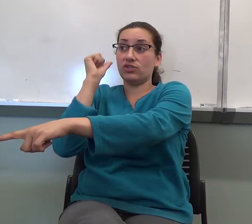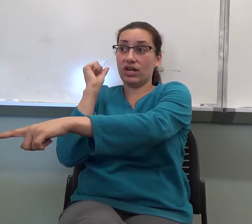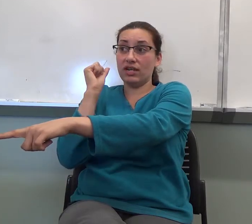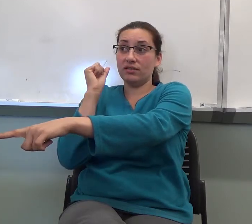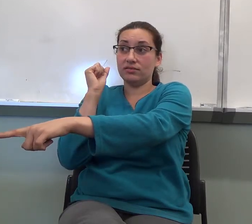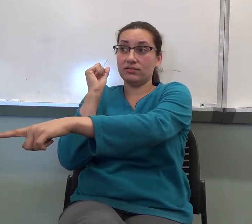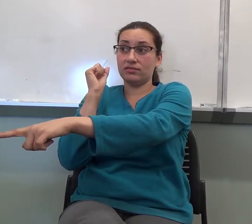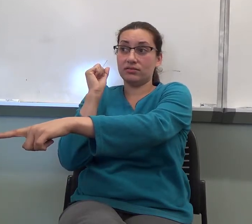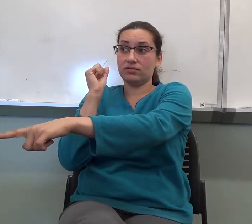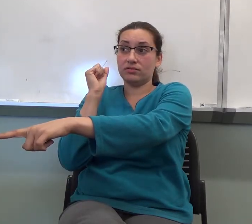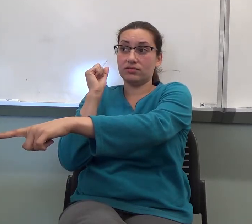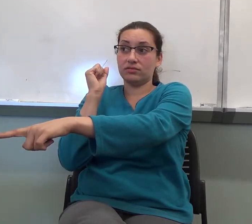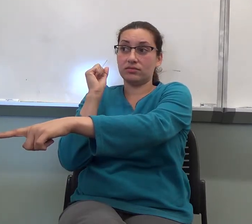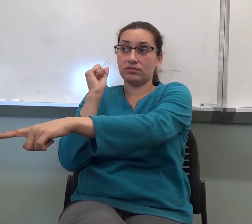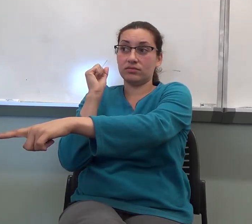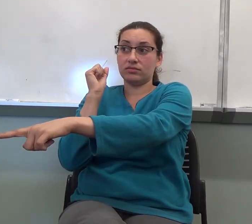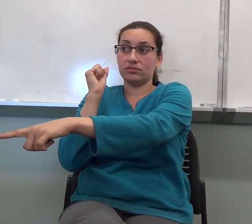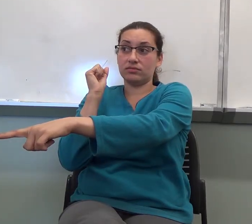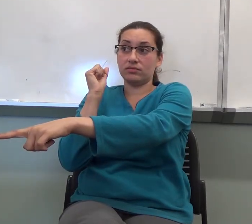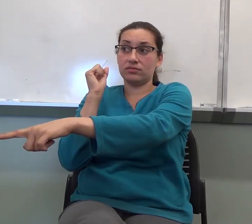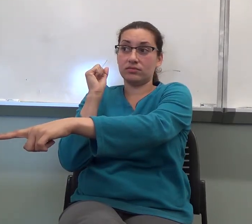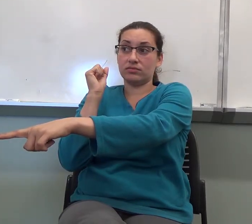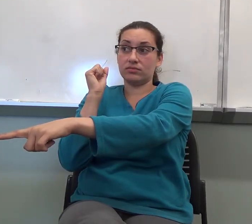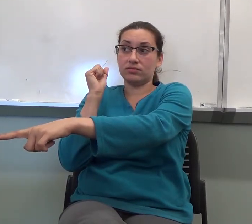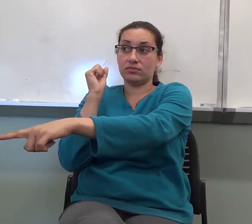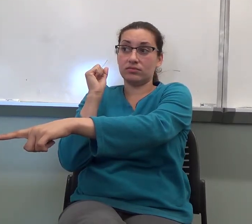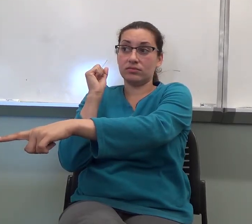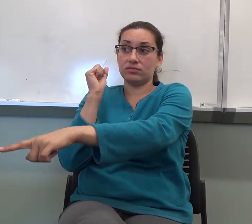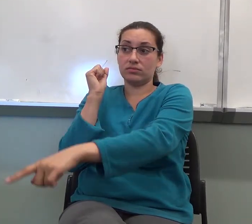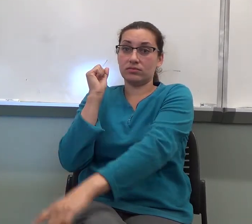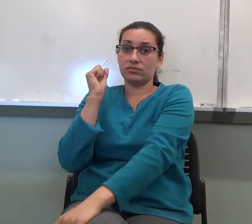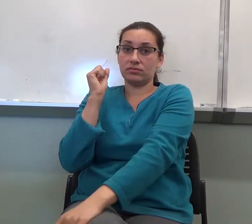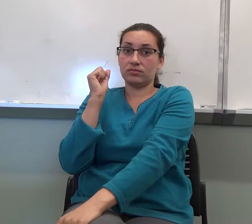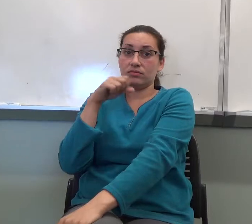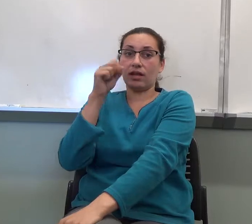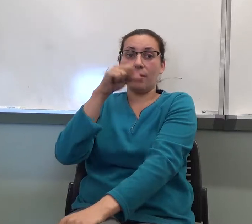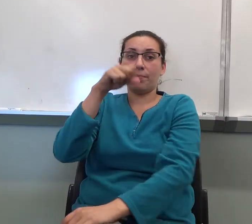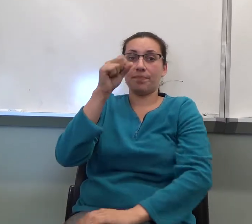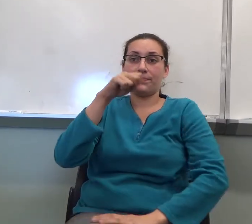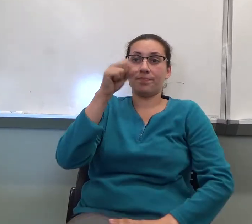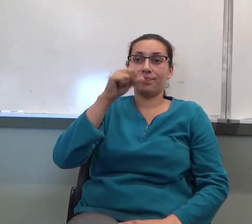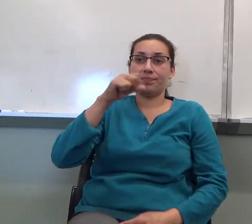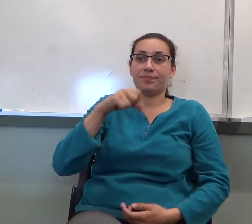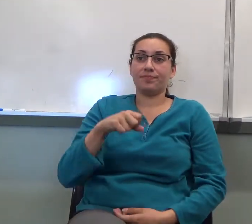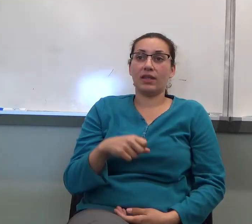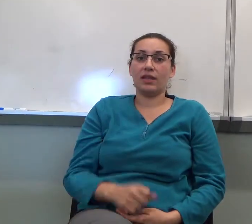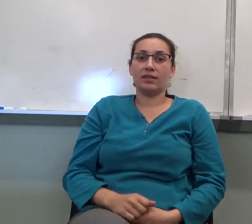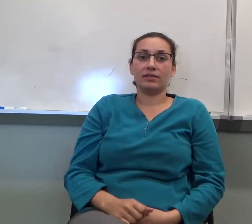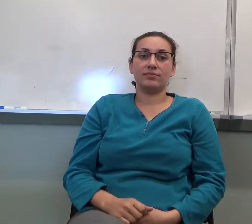Yesterday? Yes. Yes. Okay. It's at the bottom of the page.